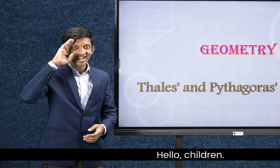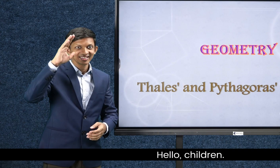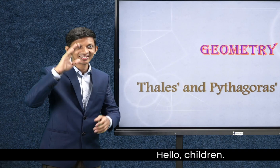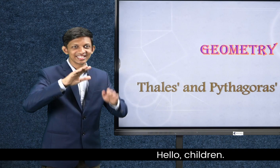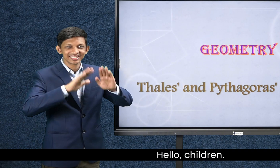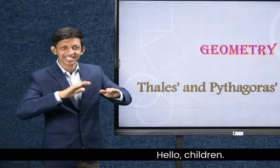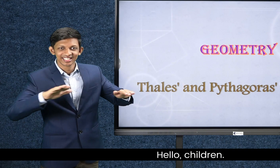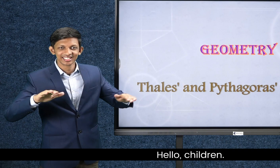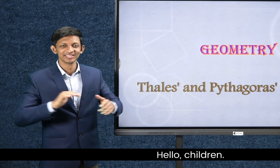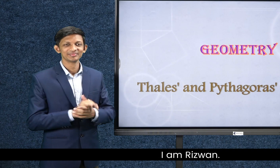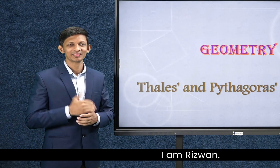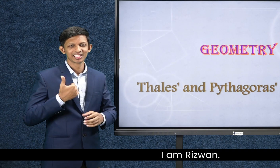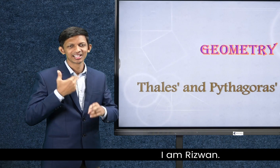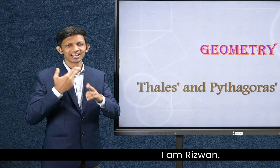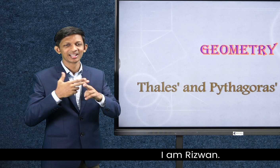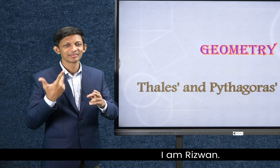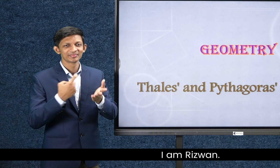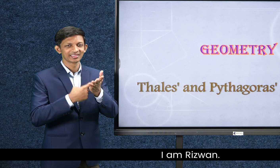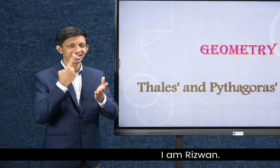Hello children, I am Rizwan.